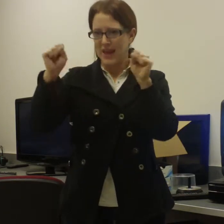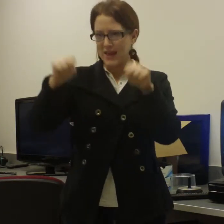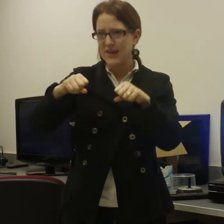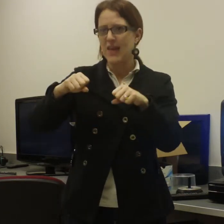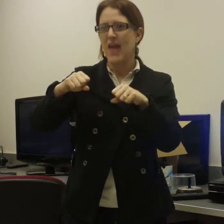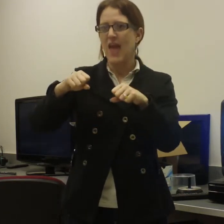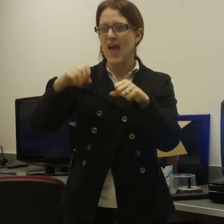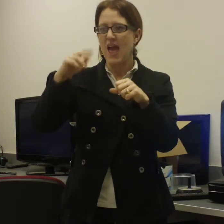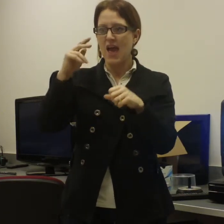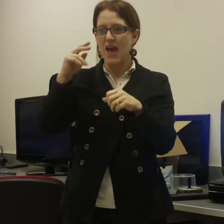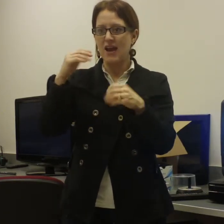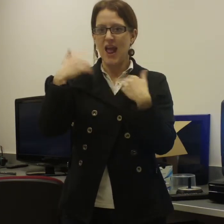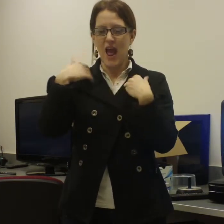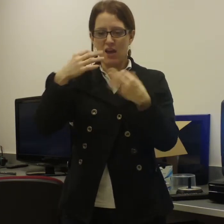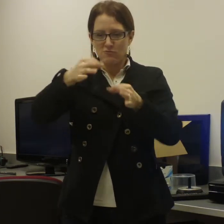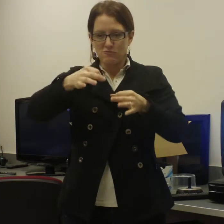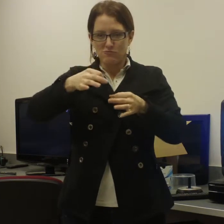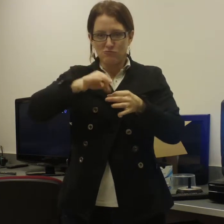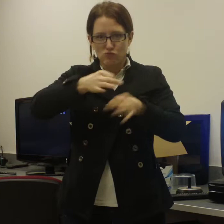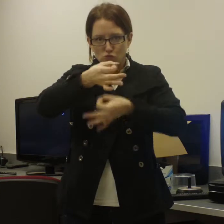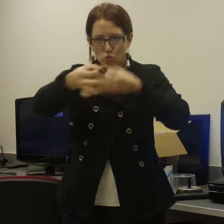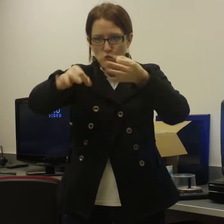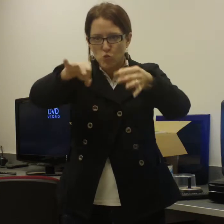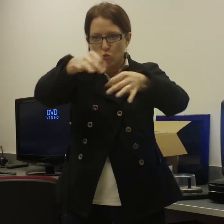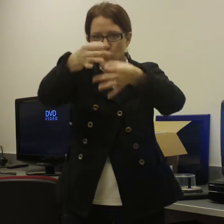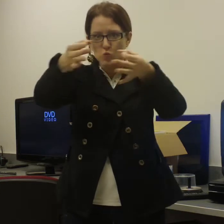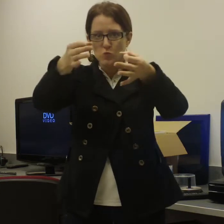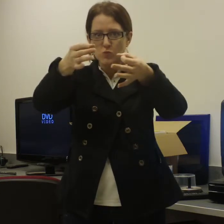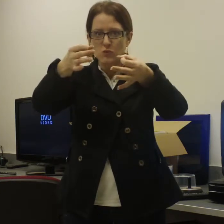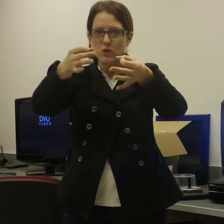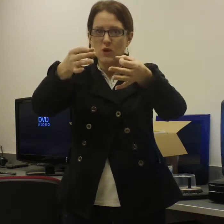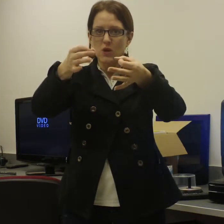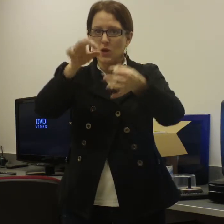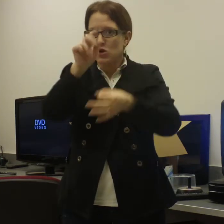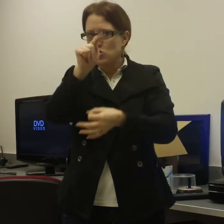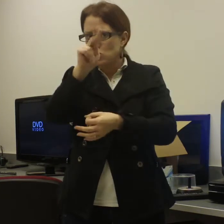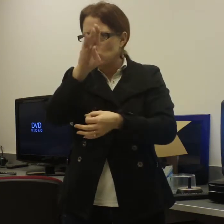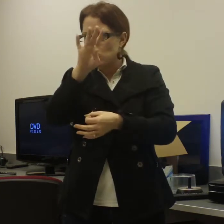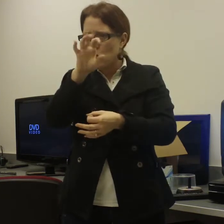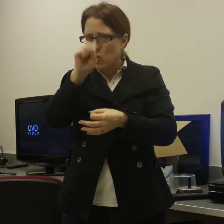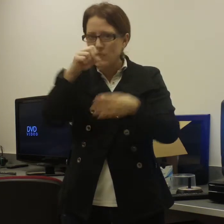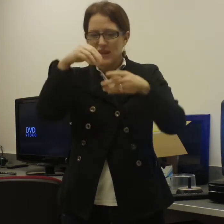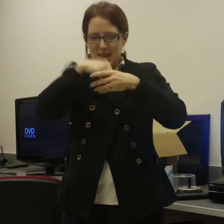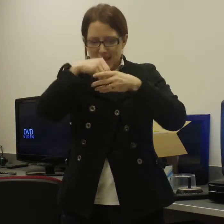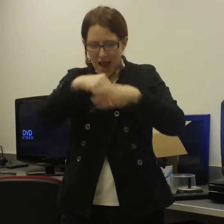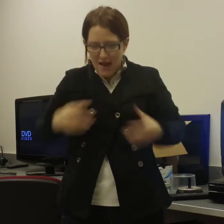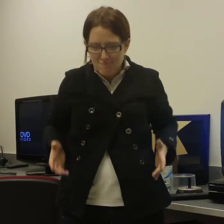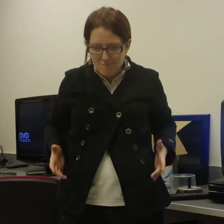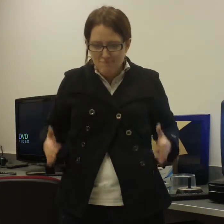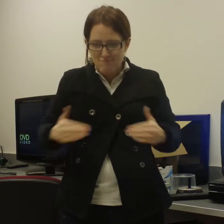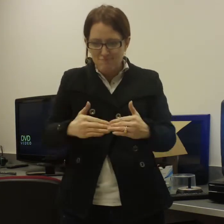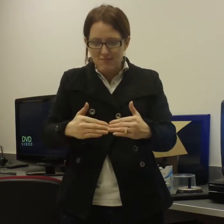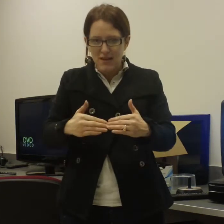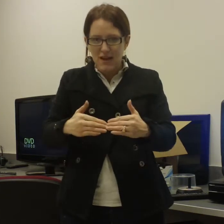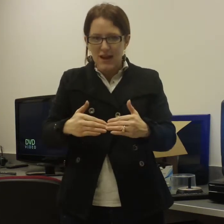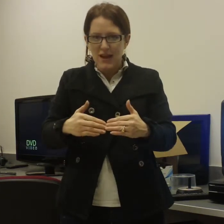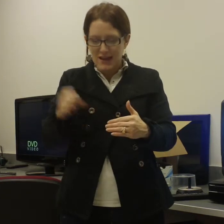see the babies inside the womb. And so likewise they can also bring up tiny little microphones. And so the way that this